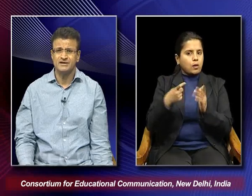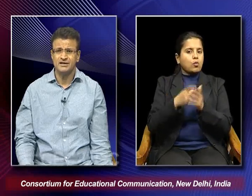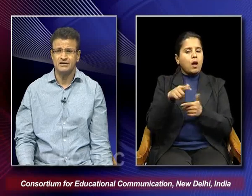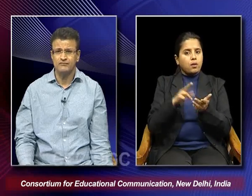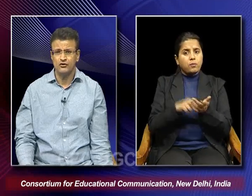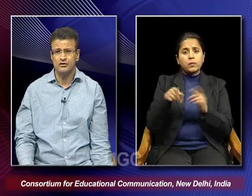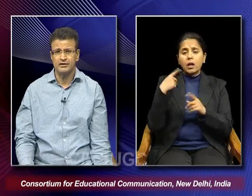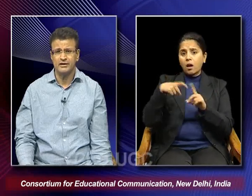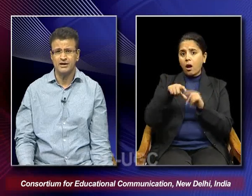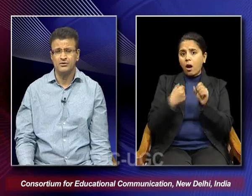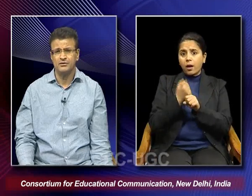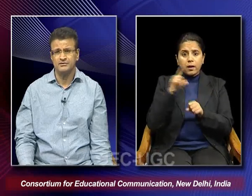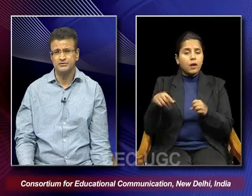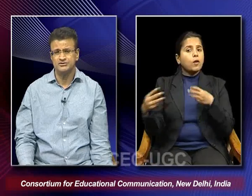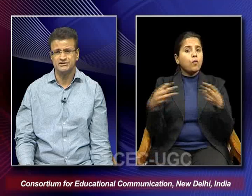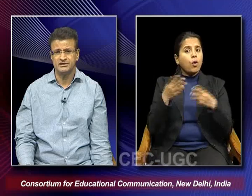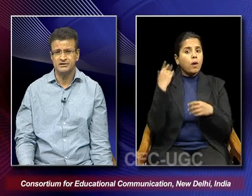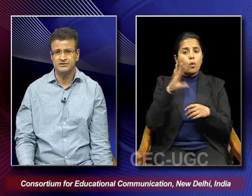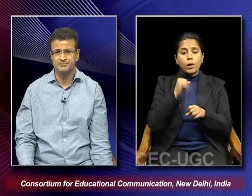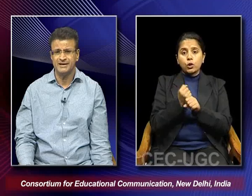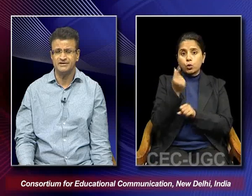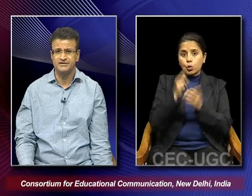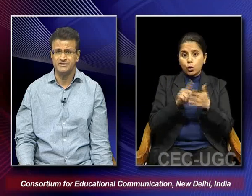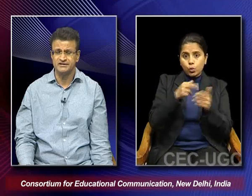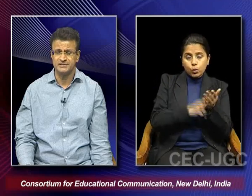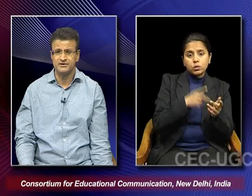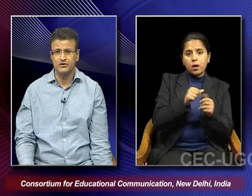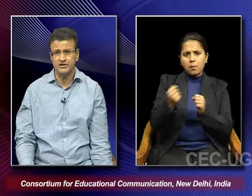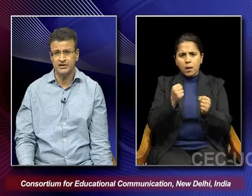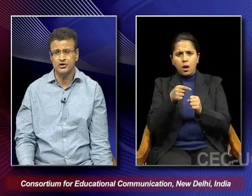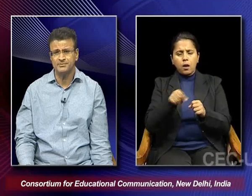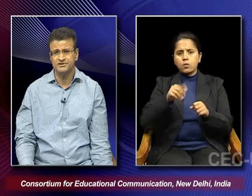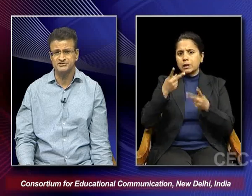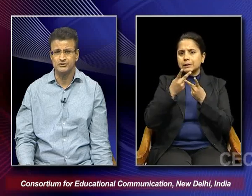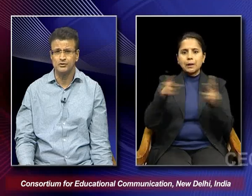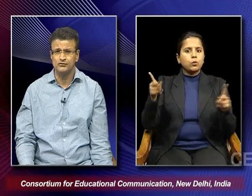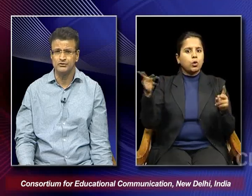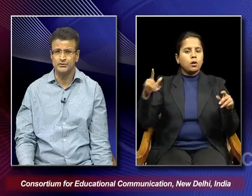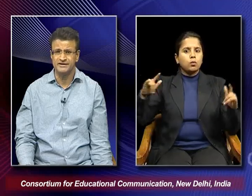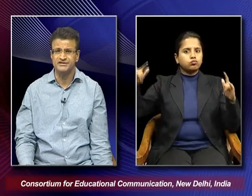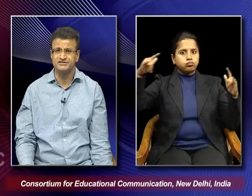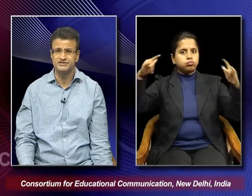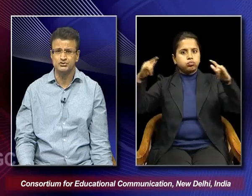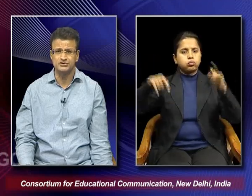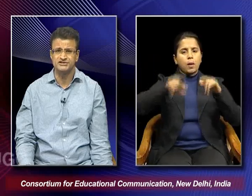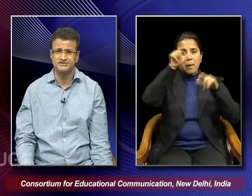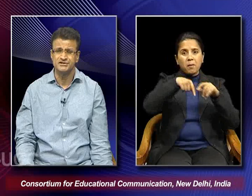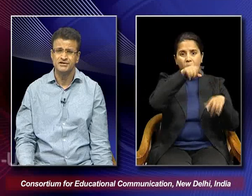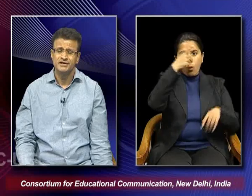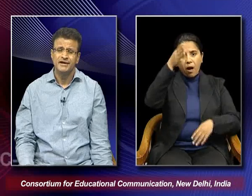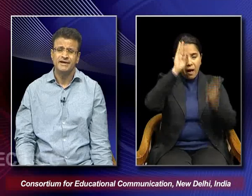the Kargil war and how the Gunjan and another pilot, they take separate helicopters and go over to aid the injured